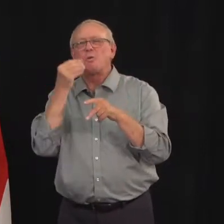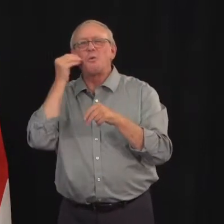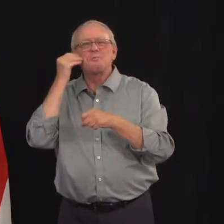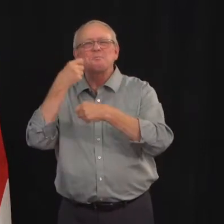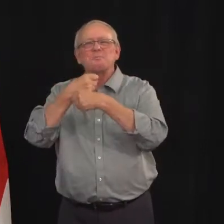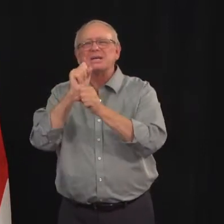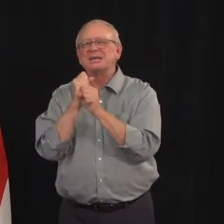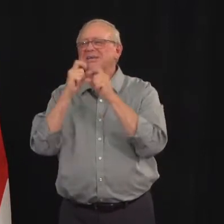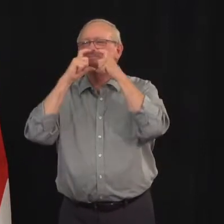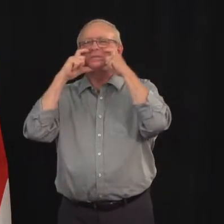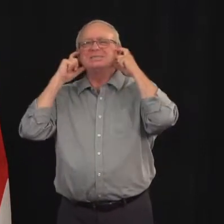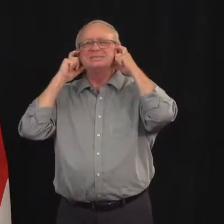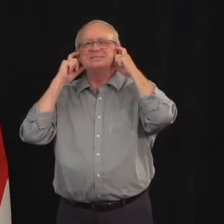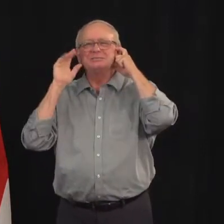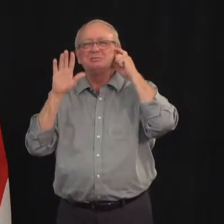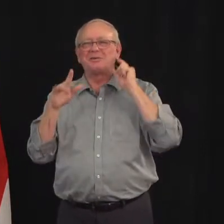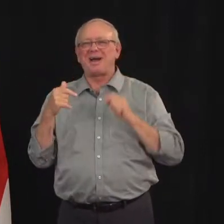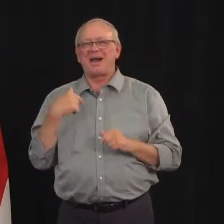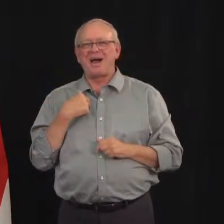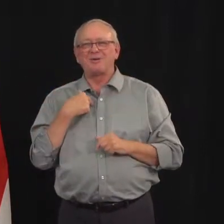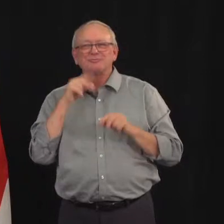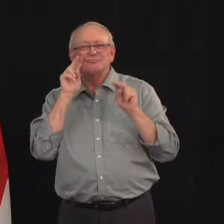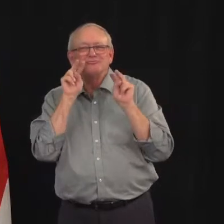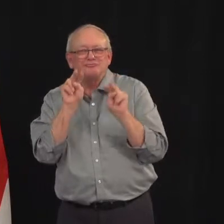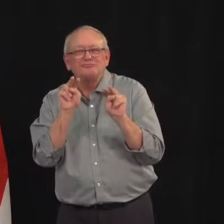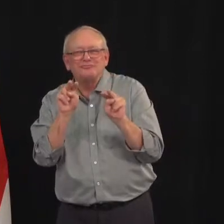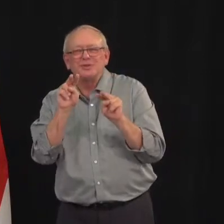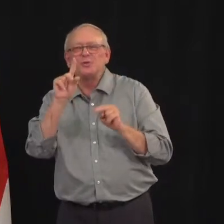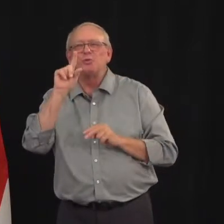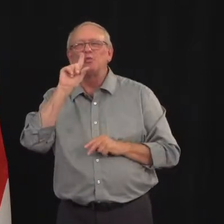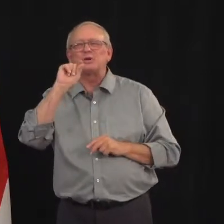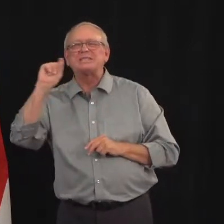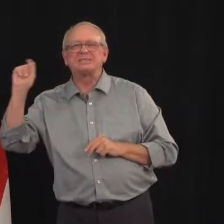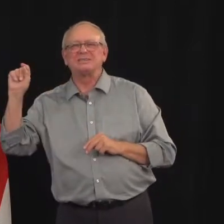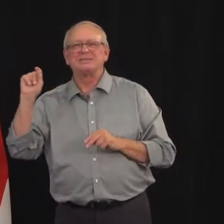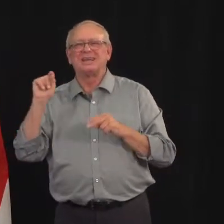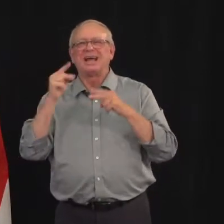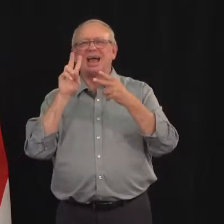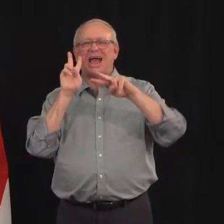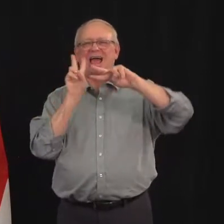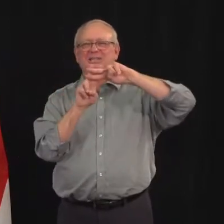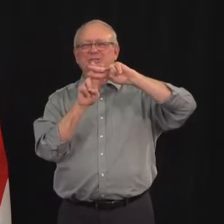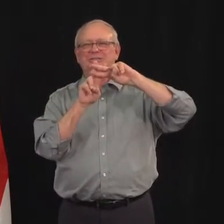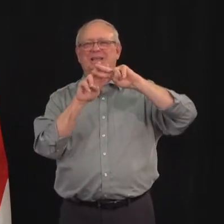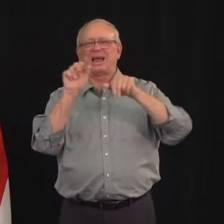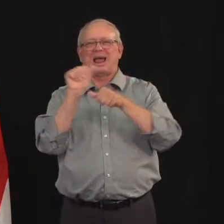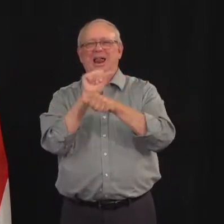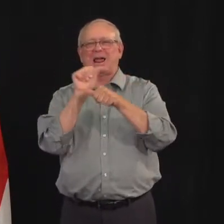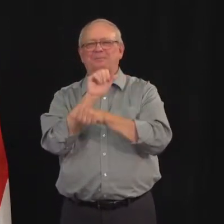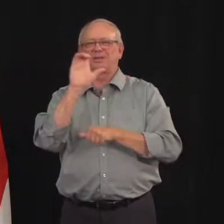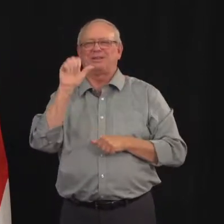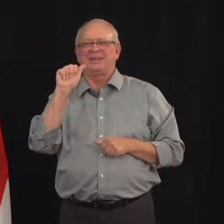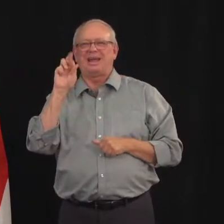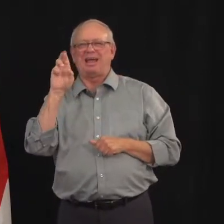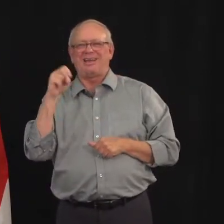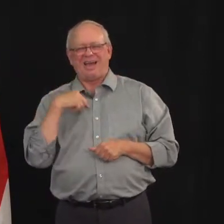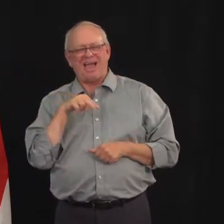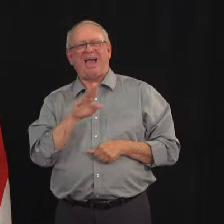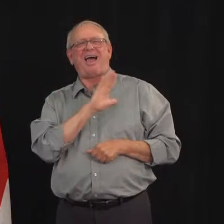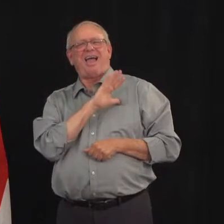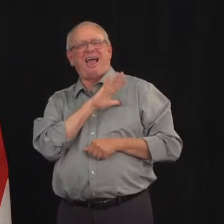Alberta Cares. I'd like to thank everyone who is doing this for making masks accessible and adding a sense of fun